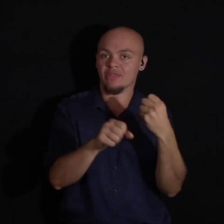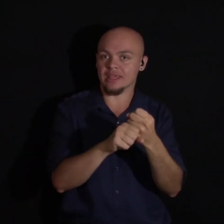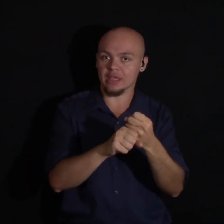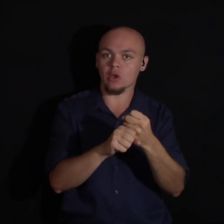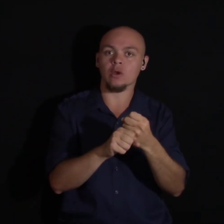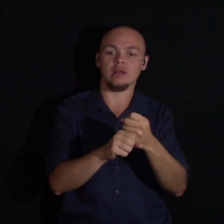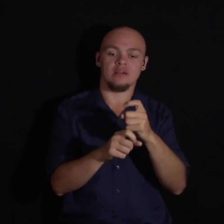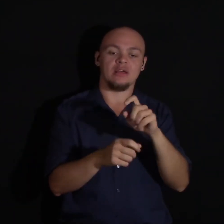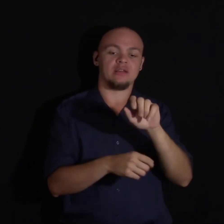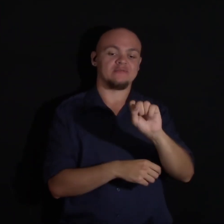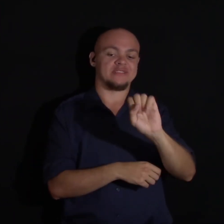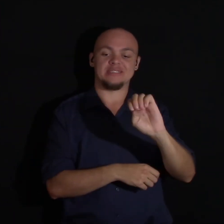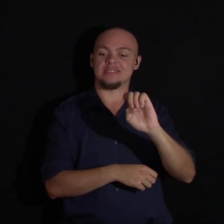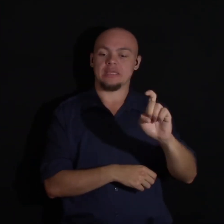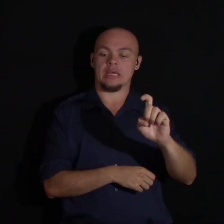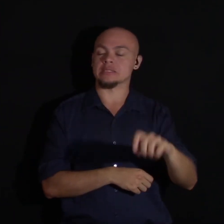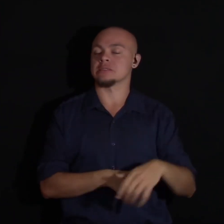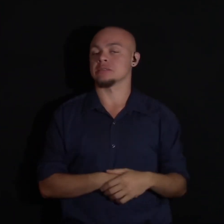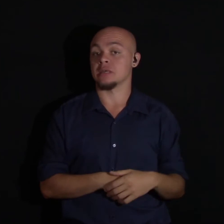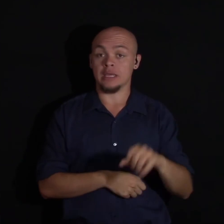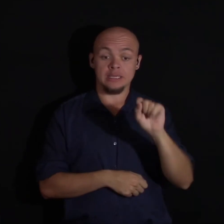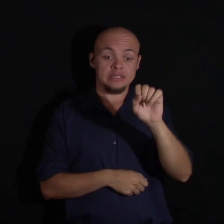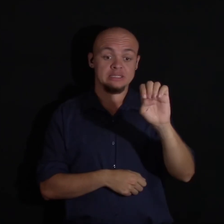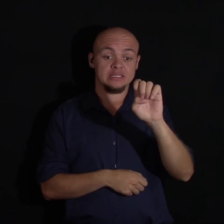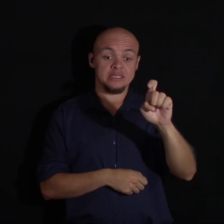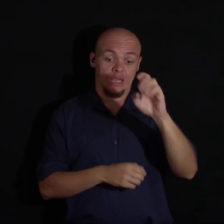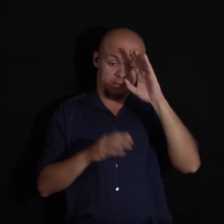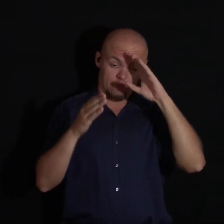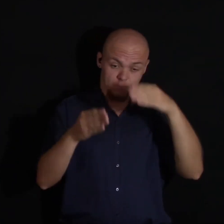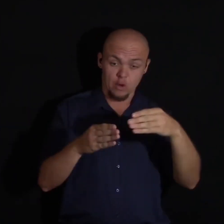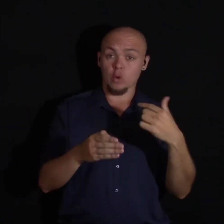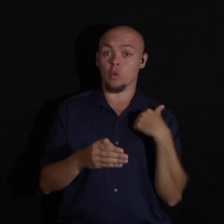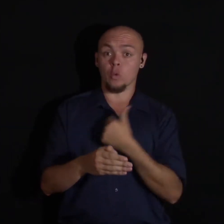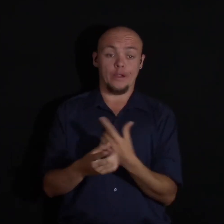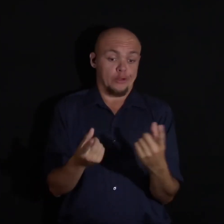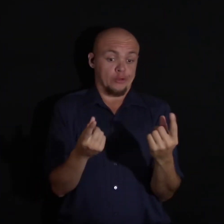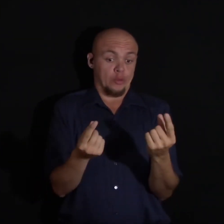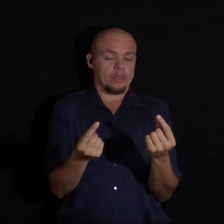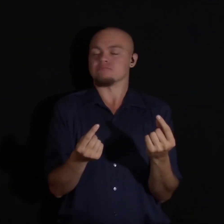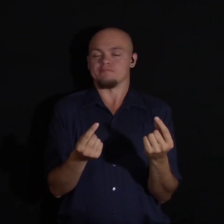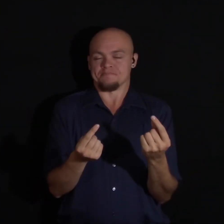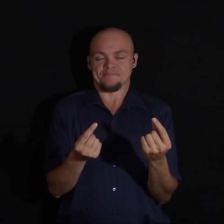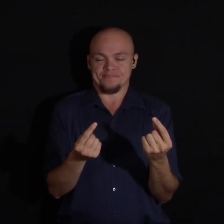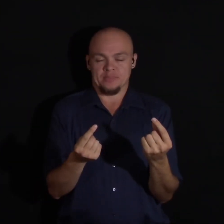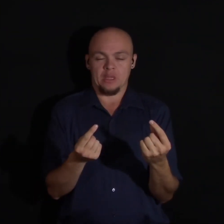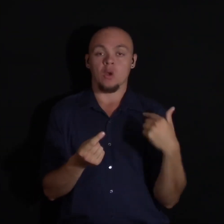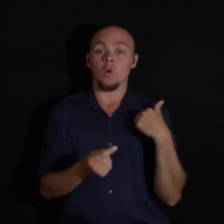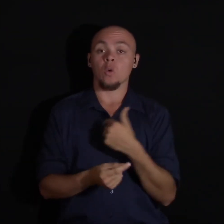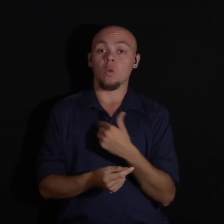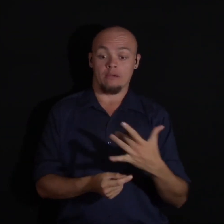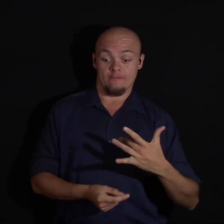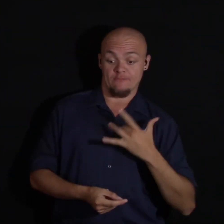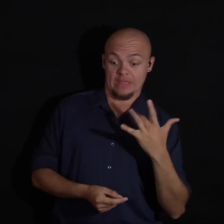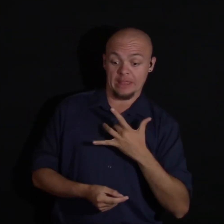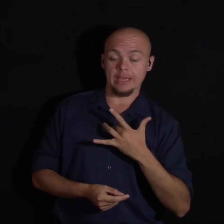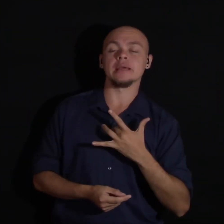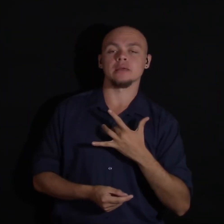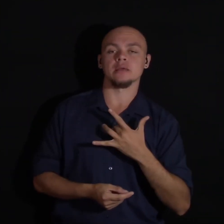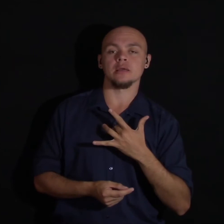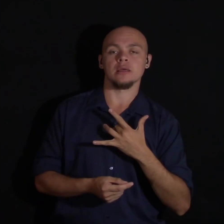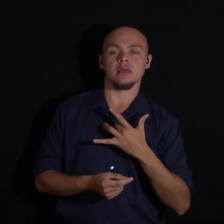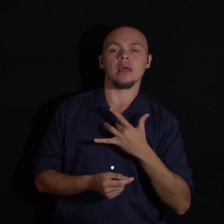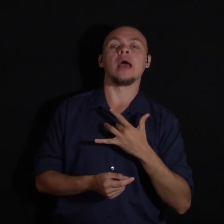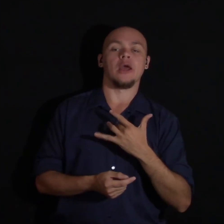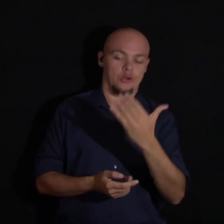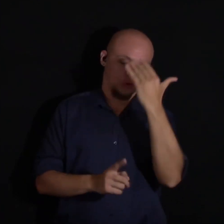is not about knowing what we're doing. It is about knowing what we're feeling and learning to trust that. So